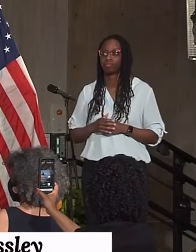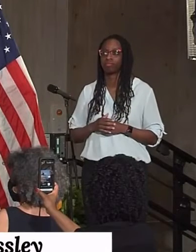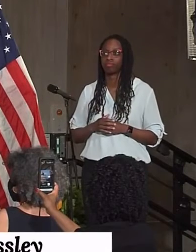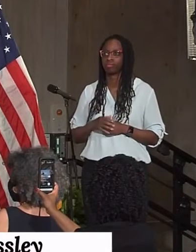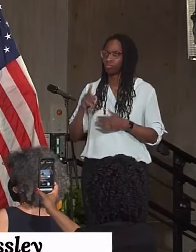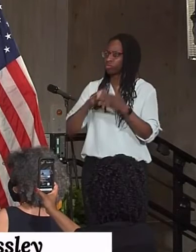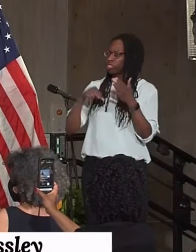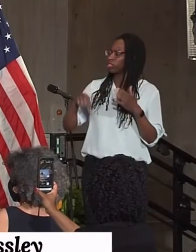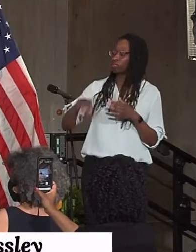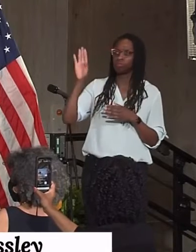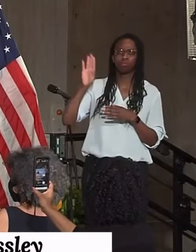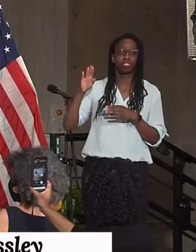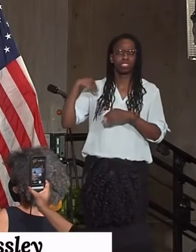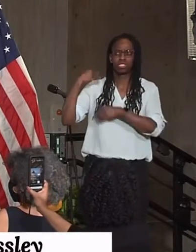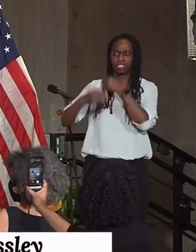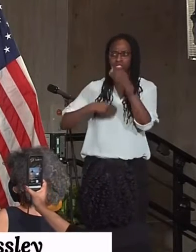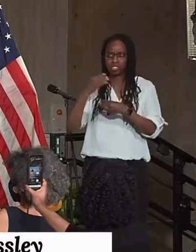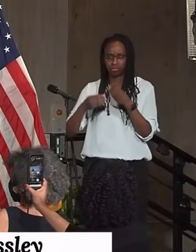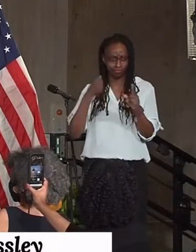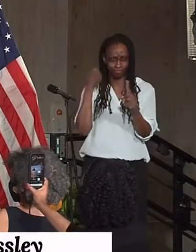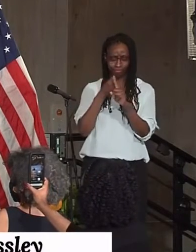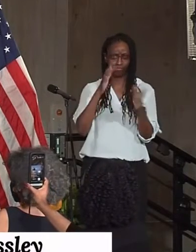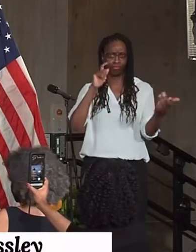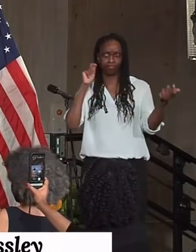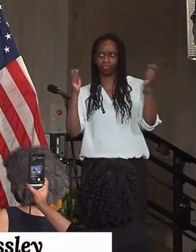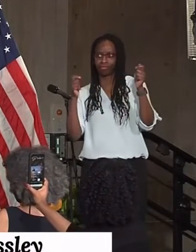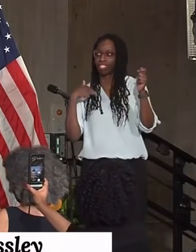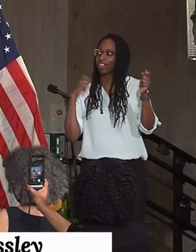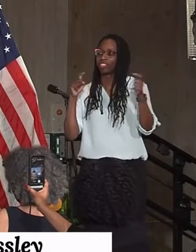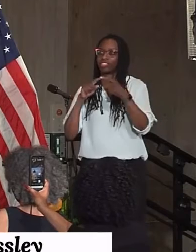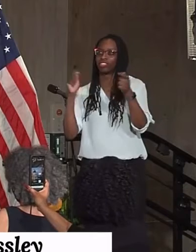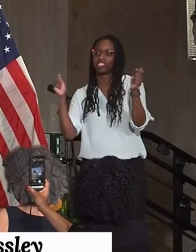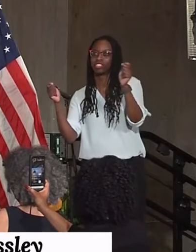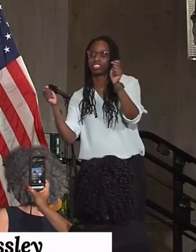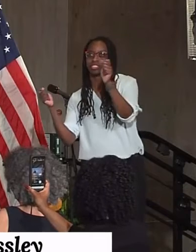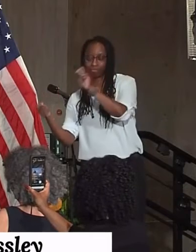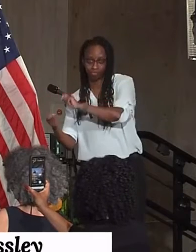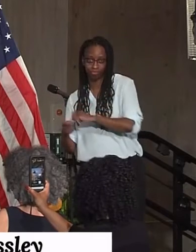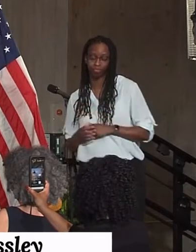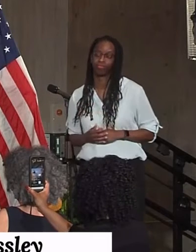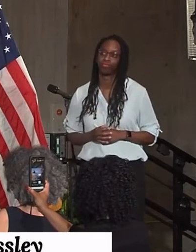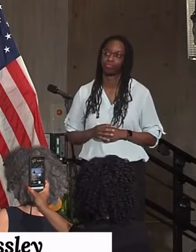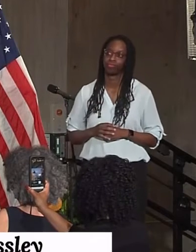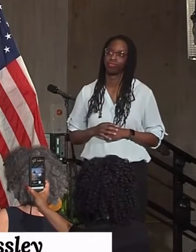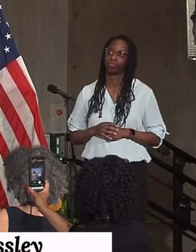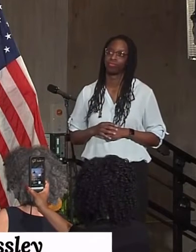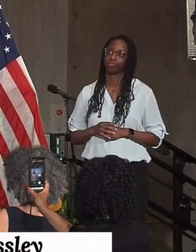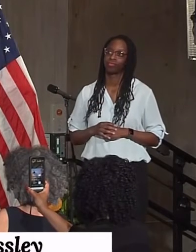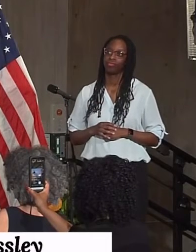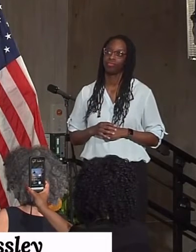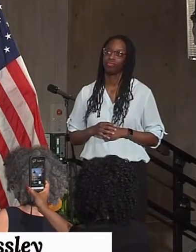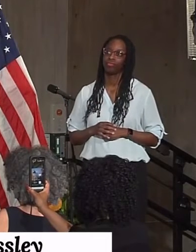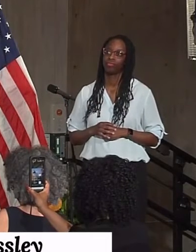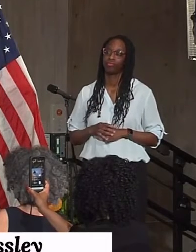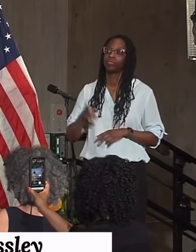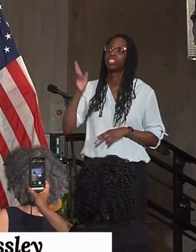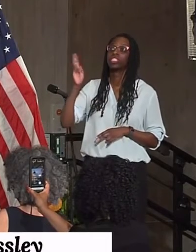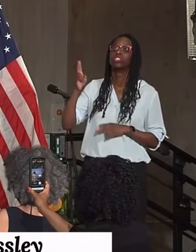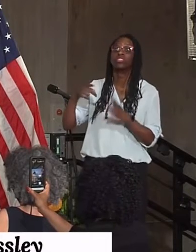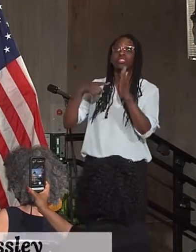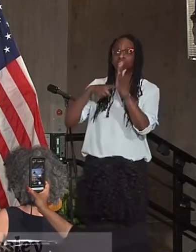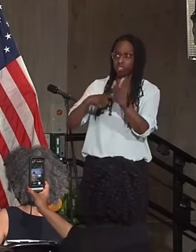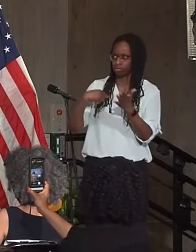city. History has shown us that equity is only realized through